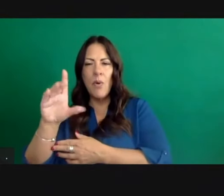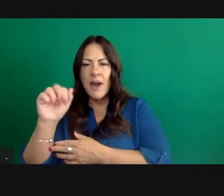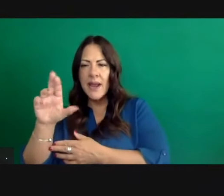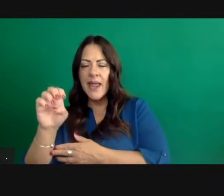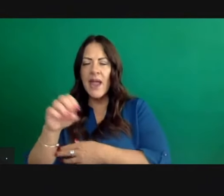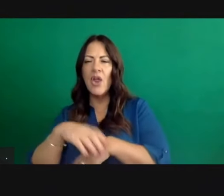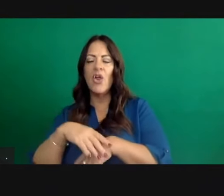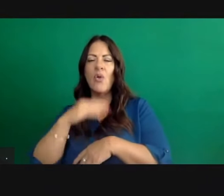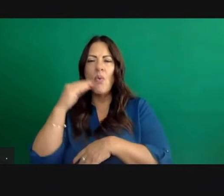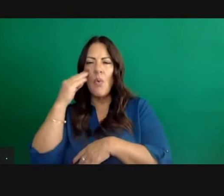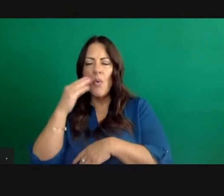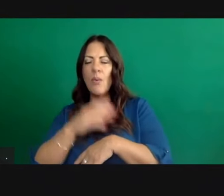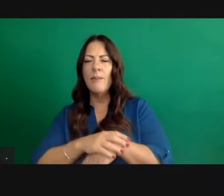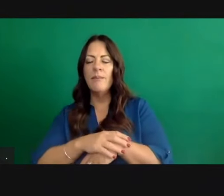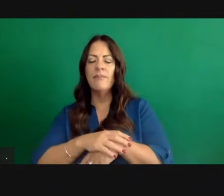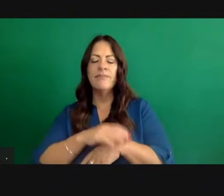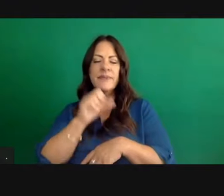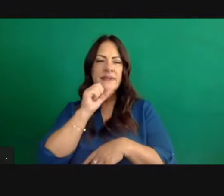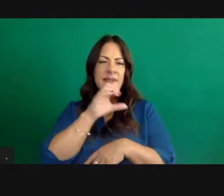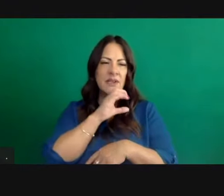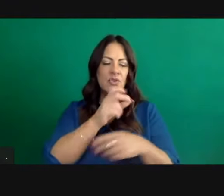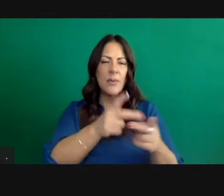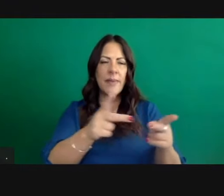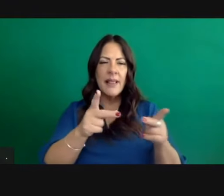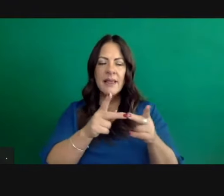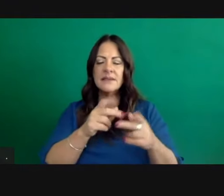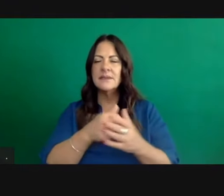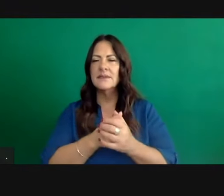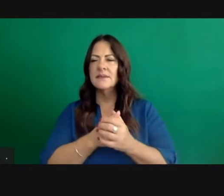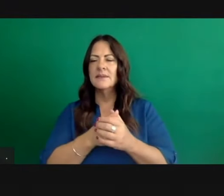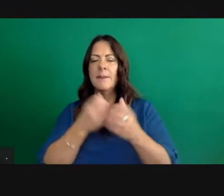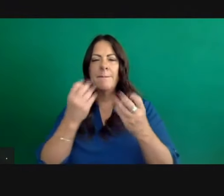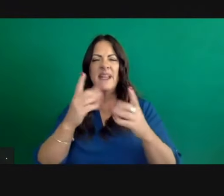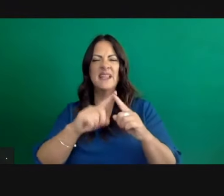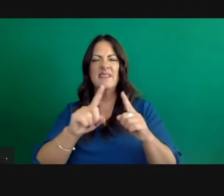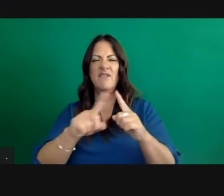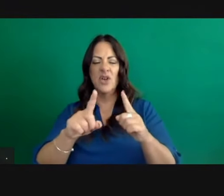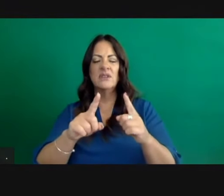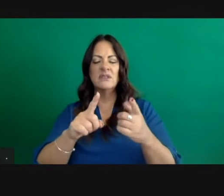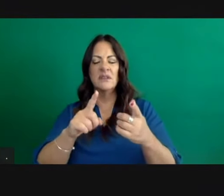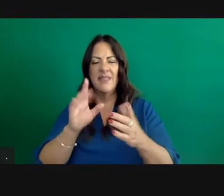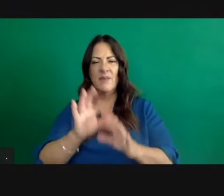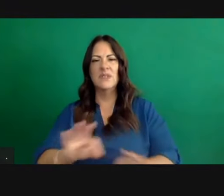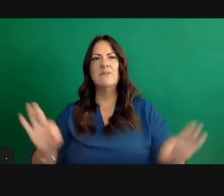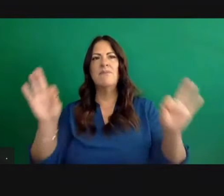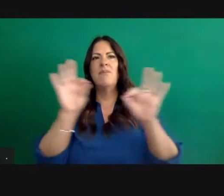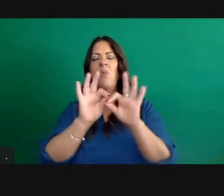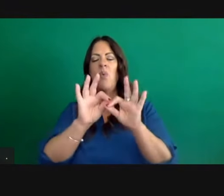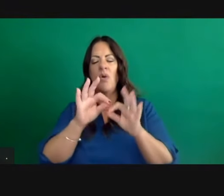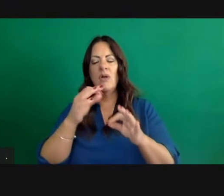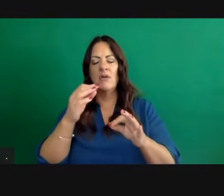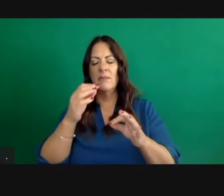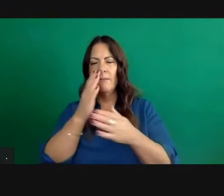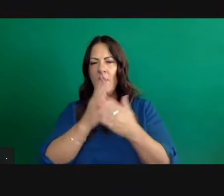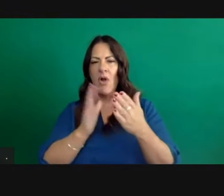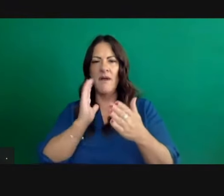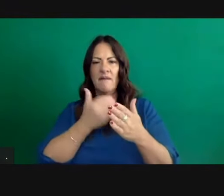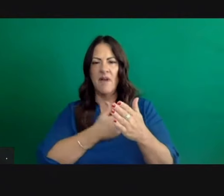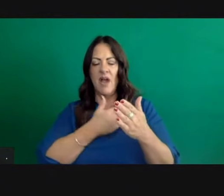the elderly, other congregate care facilities is a key part of our strategy, which we have improved